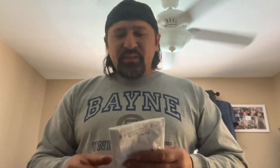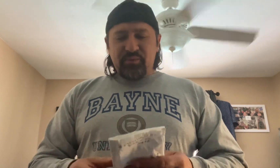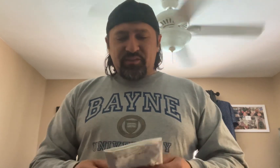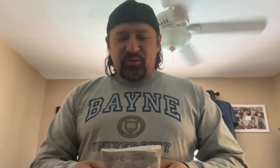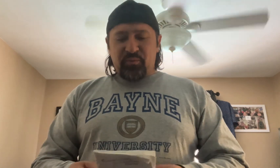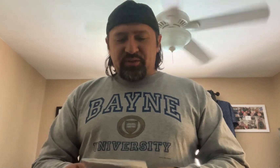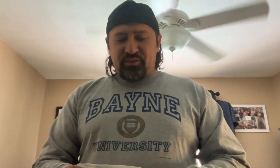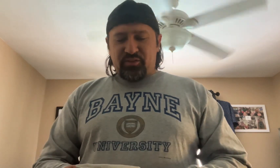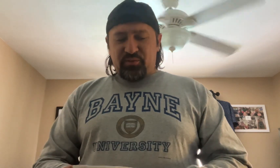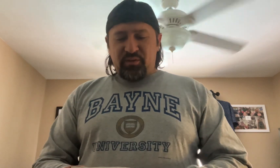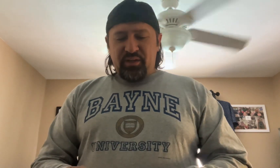because I wanted to